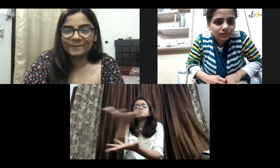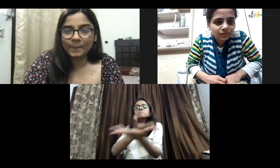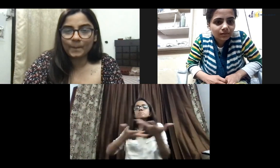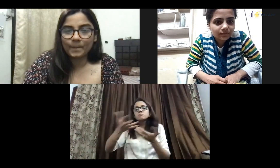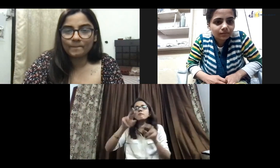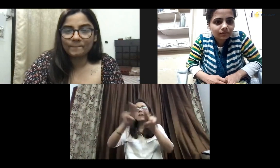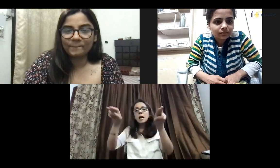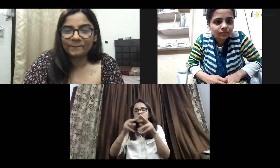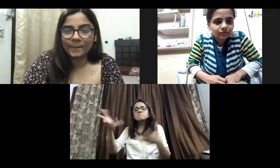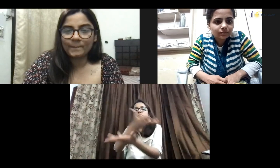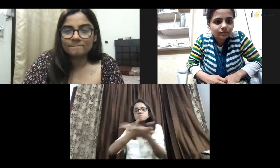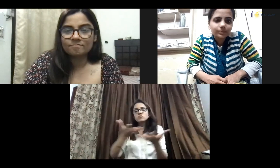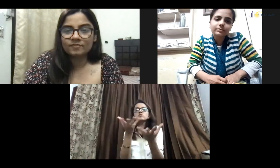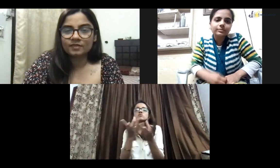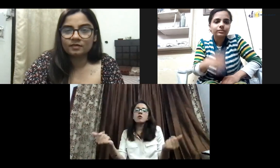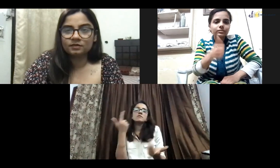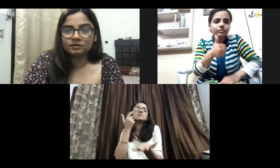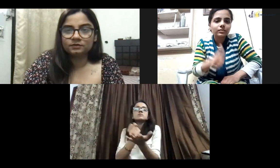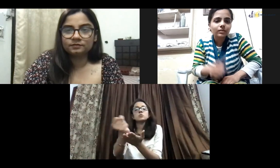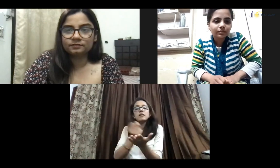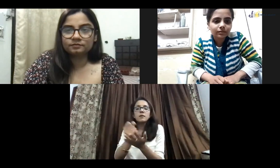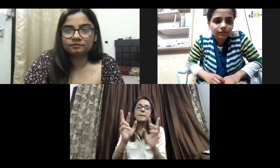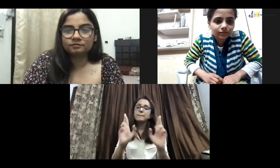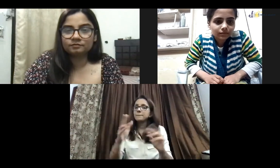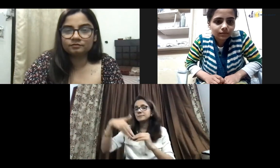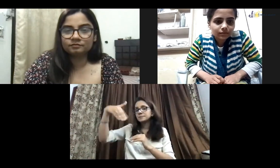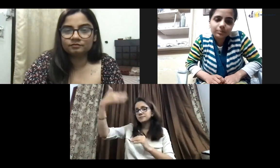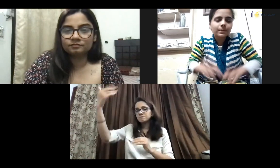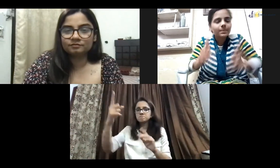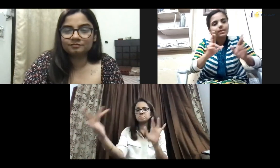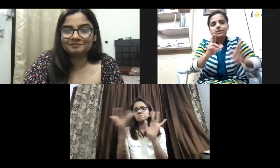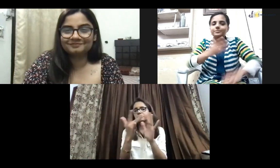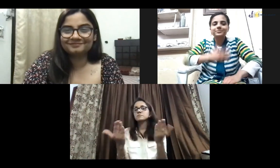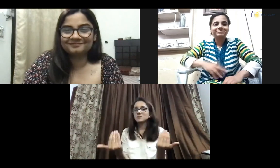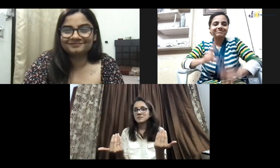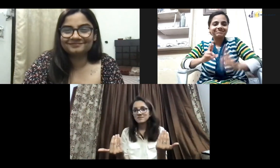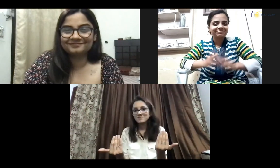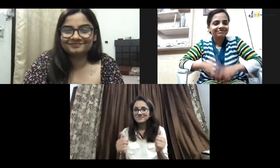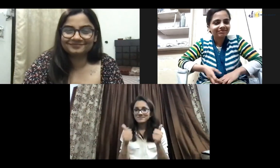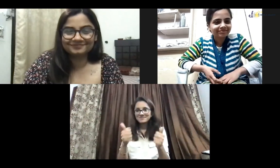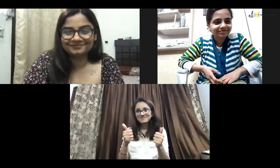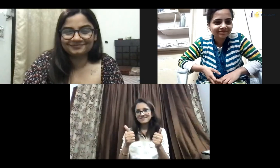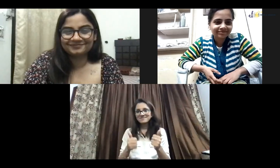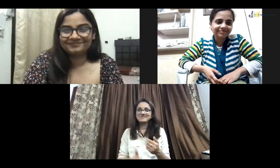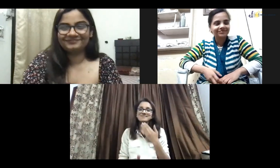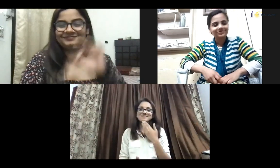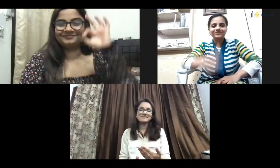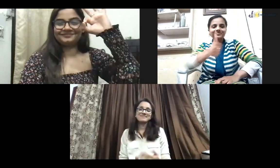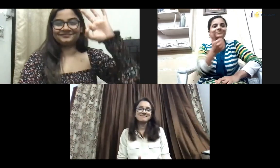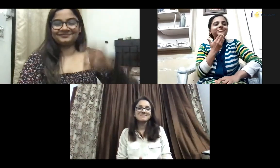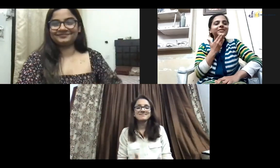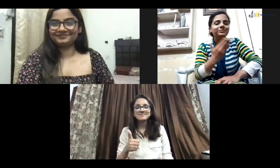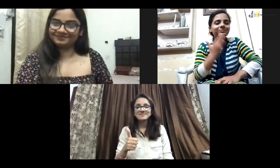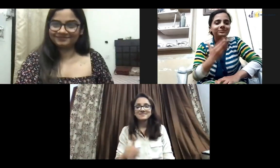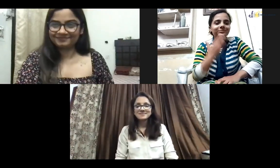Charu maybe can have the interpreter and they can explain your family. Maybe your problem can be resolved. Okay, I